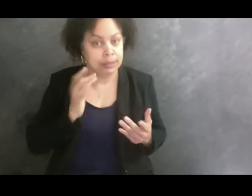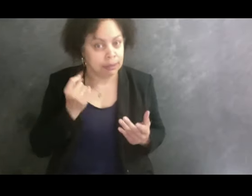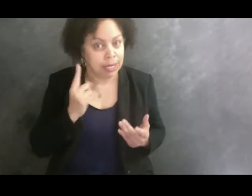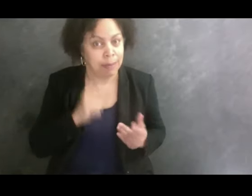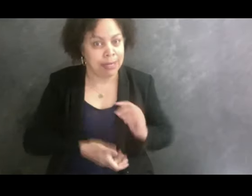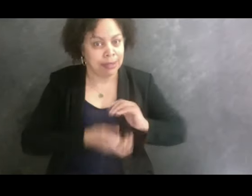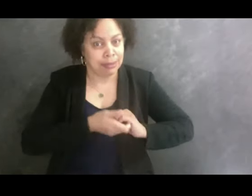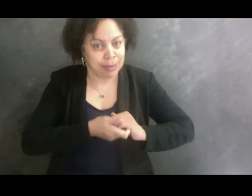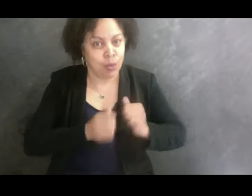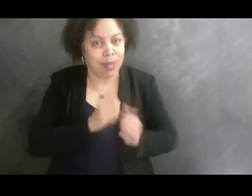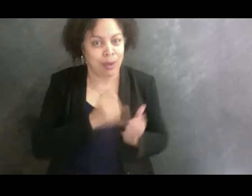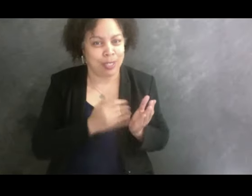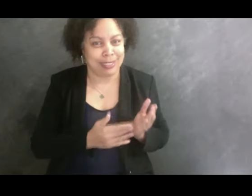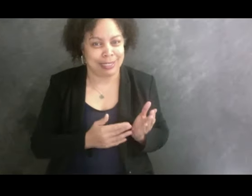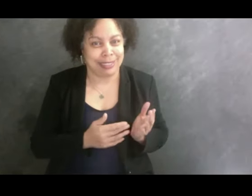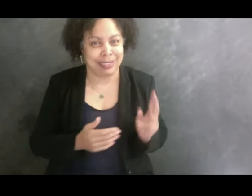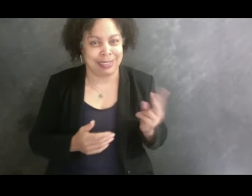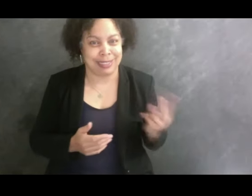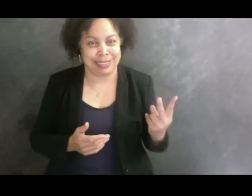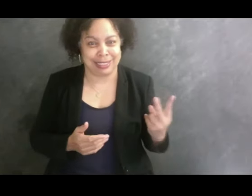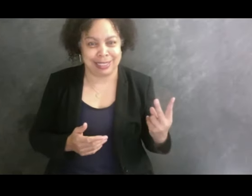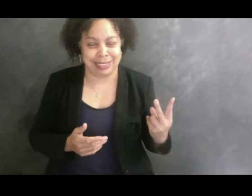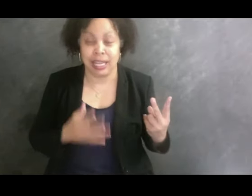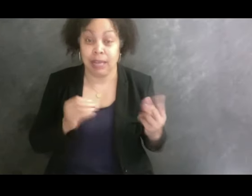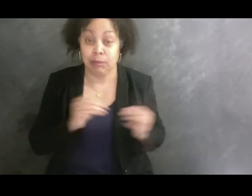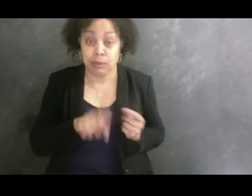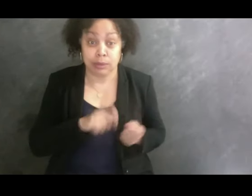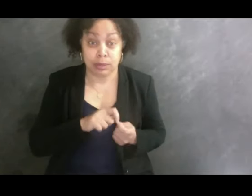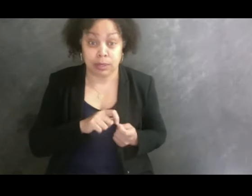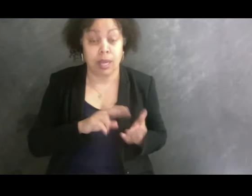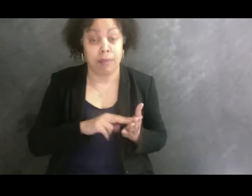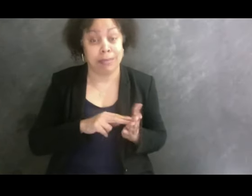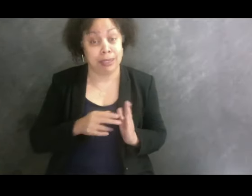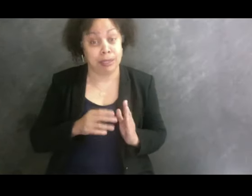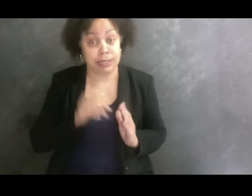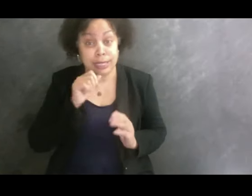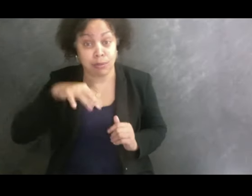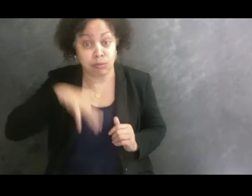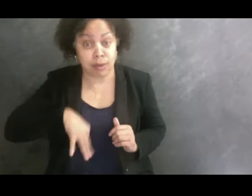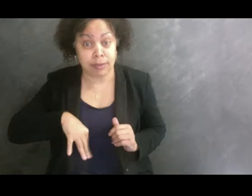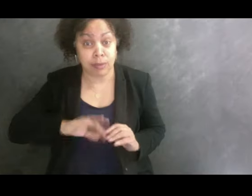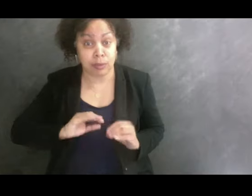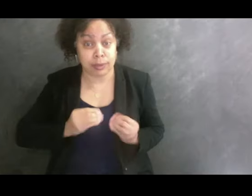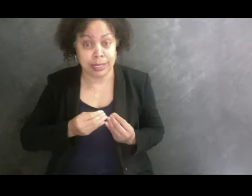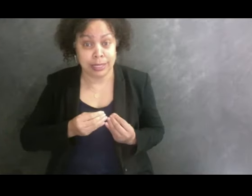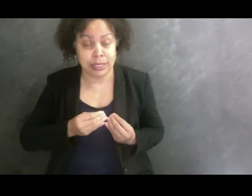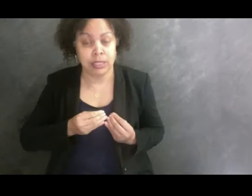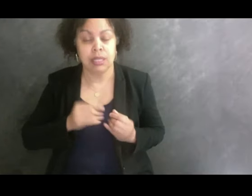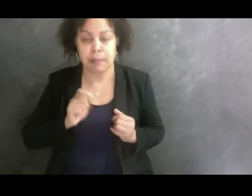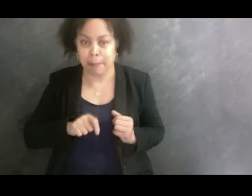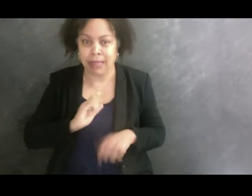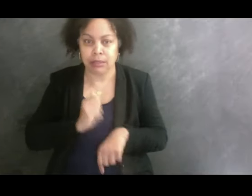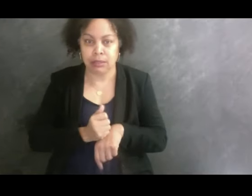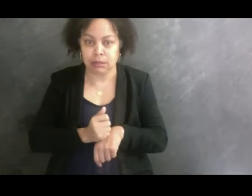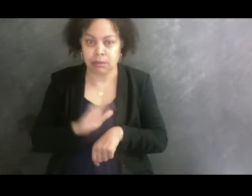a lead artist, and it's even a bit more specific, it's open to nonprofit organizations based in the Bay Area who